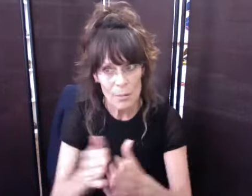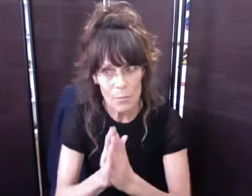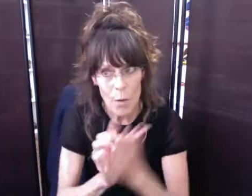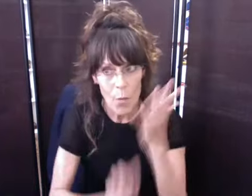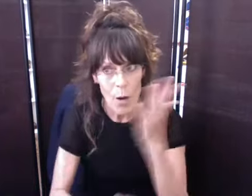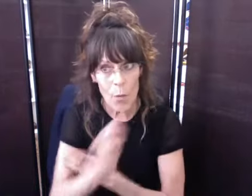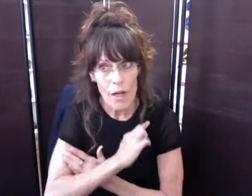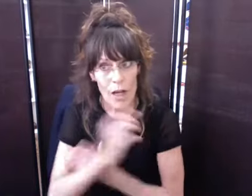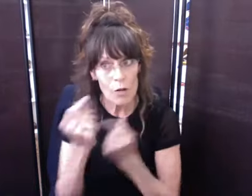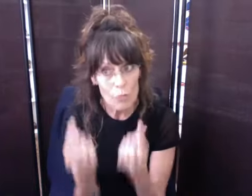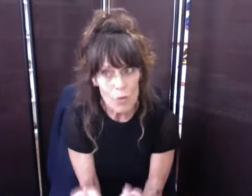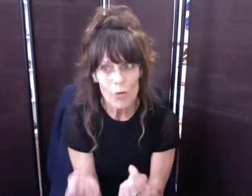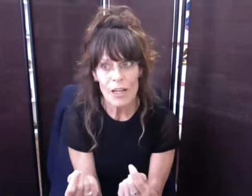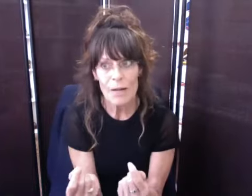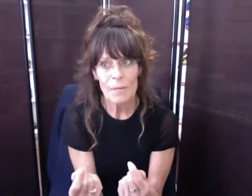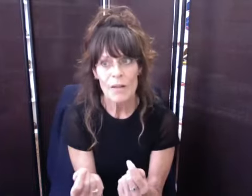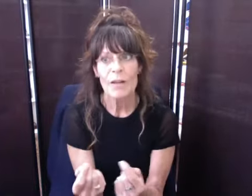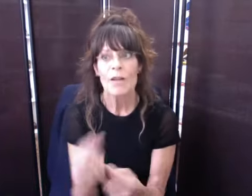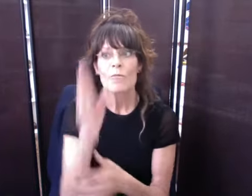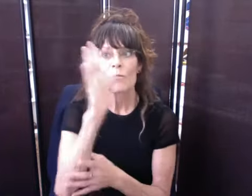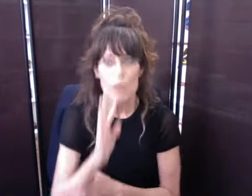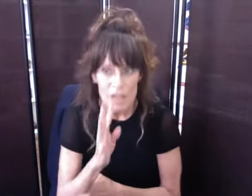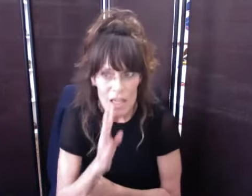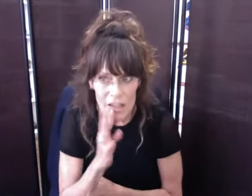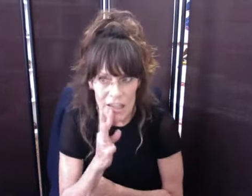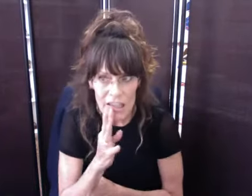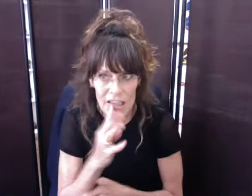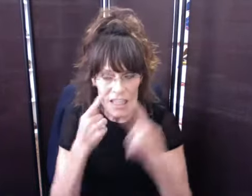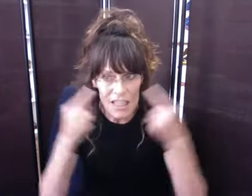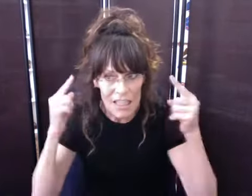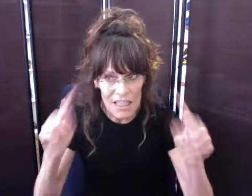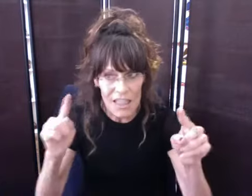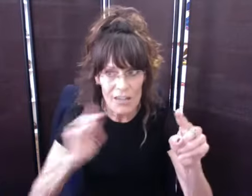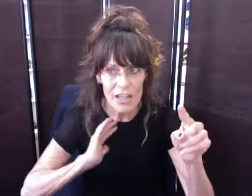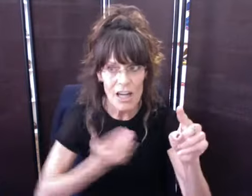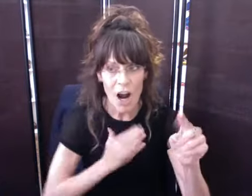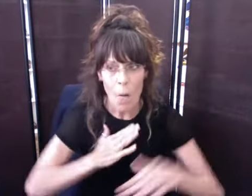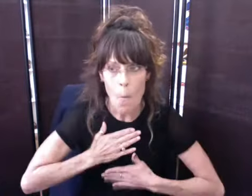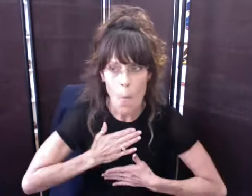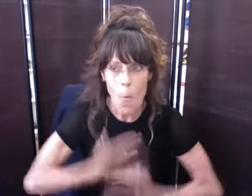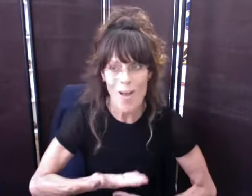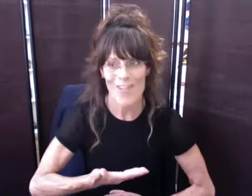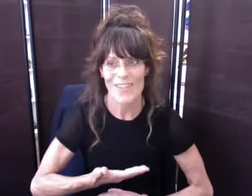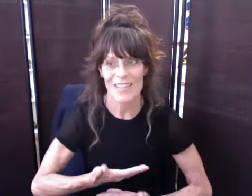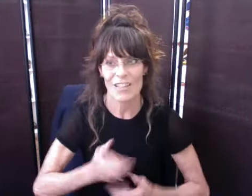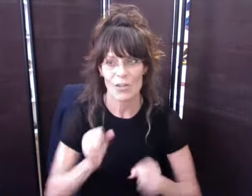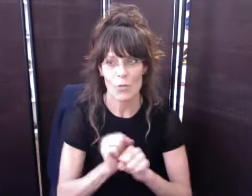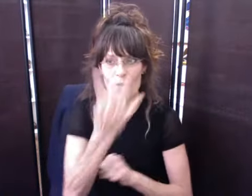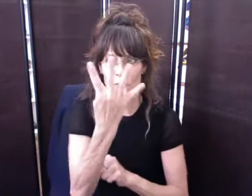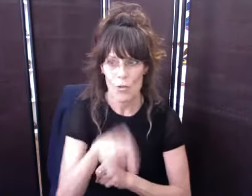is we're audibly declaring our willingness to work 4 through 12. That's really what the 3rd step prayer